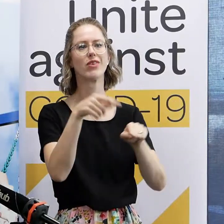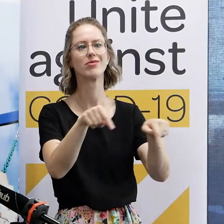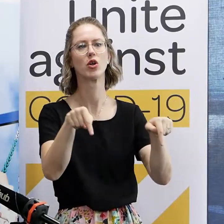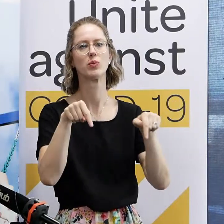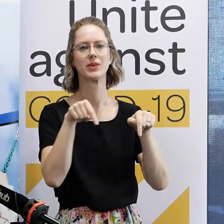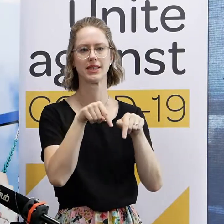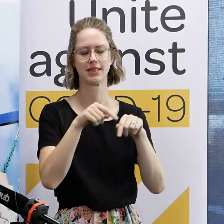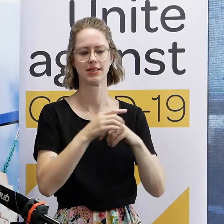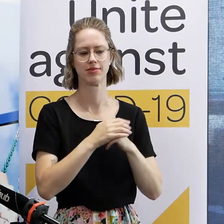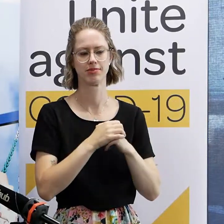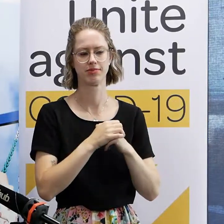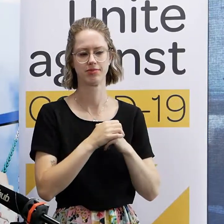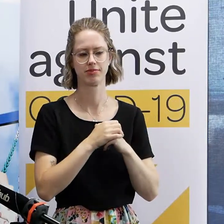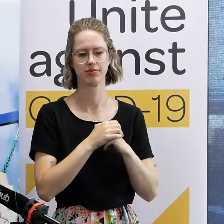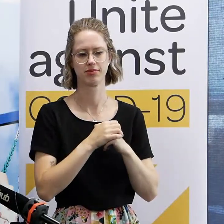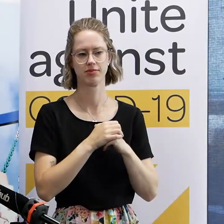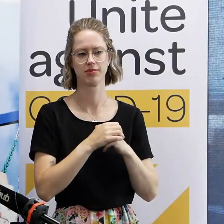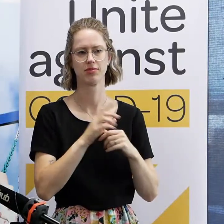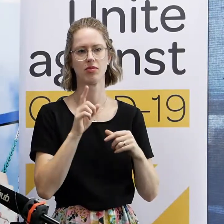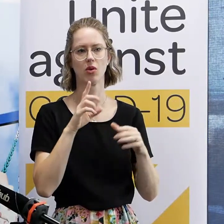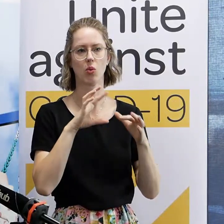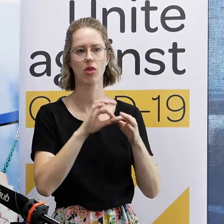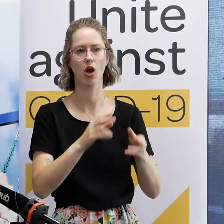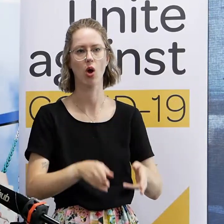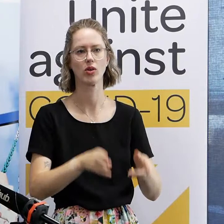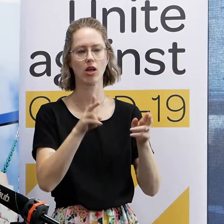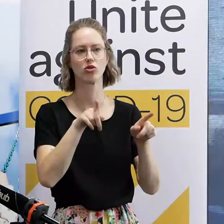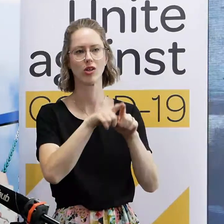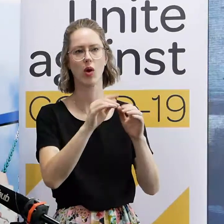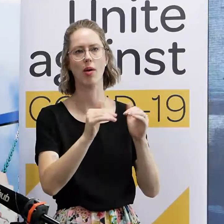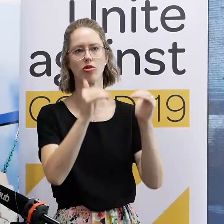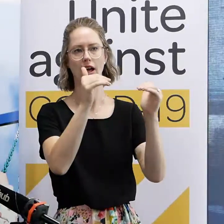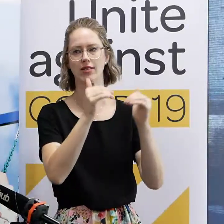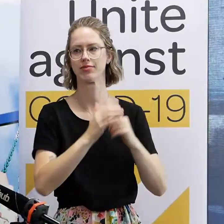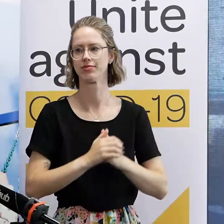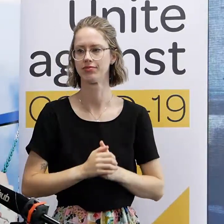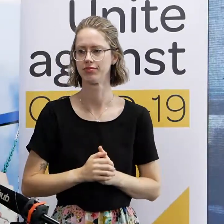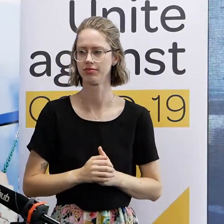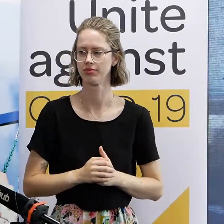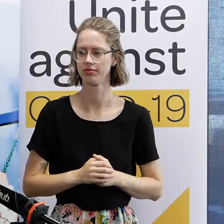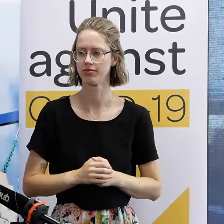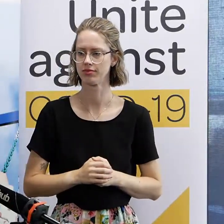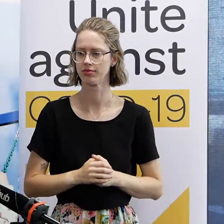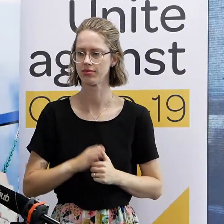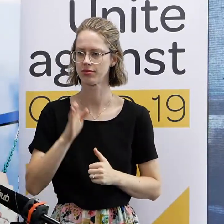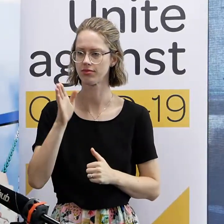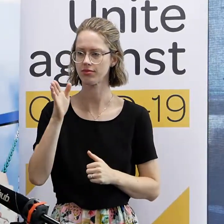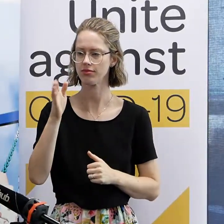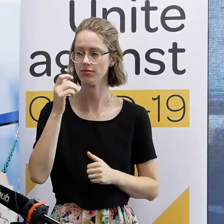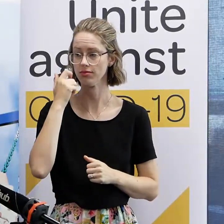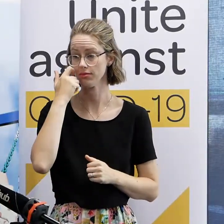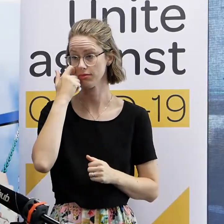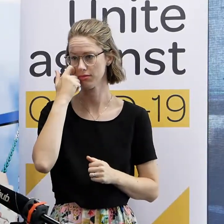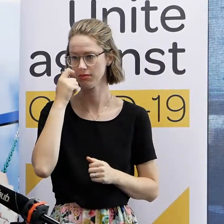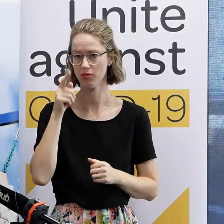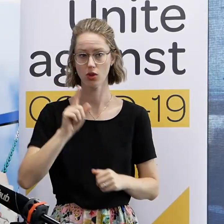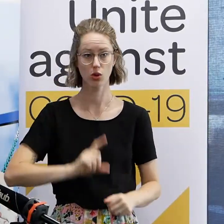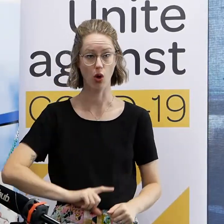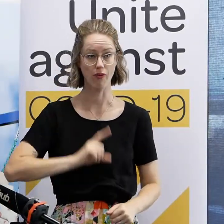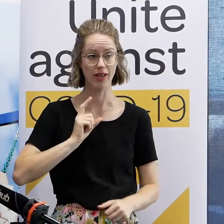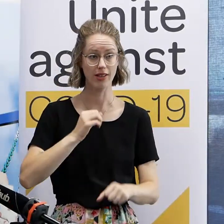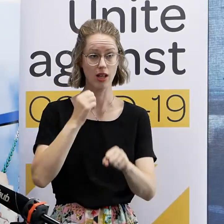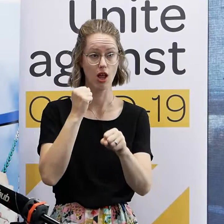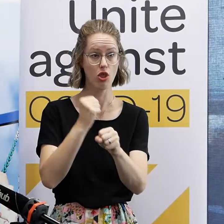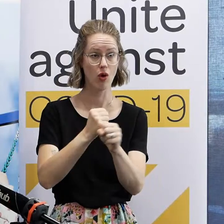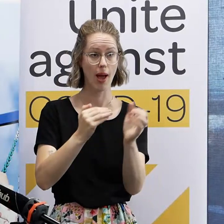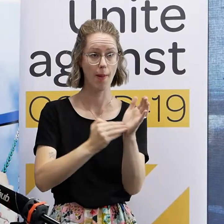hotel chain to upgrade to a different room. Are you still, do you remain confident the Grand Mercure is safe